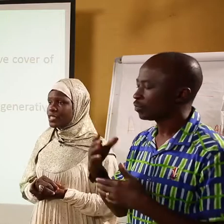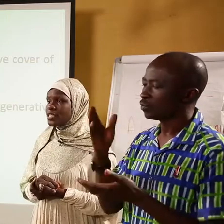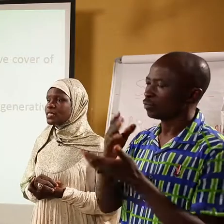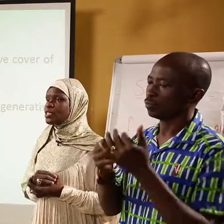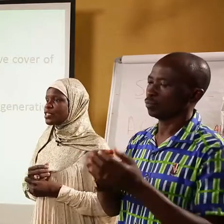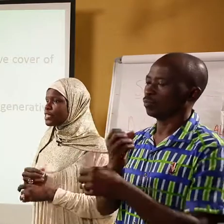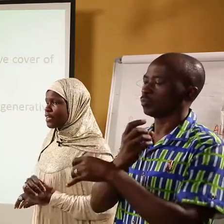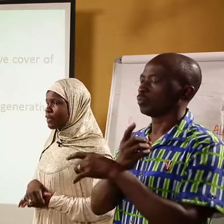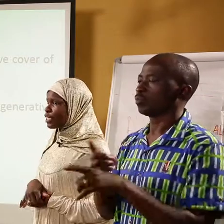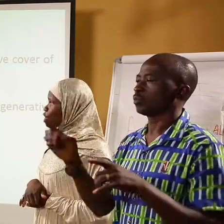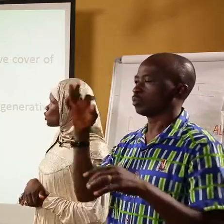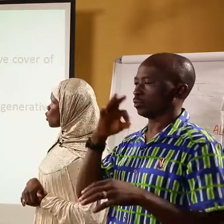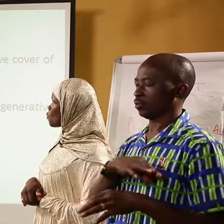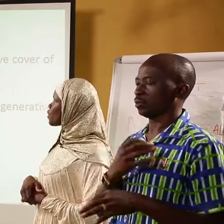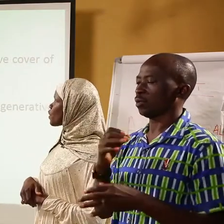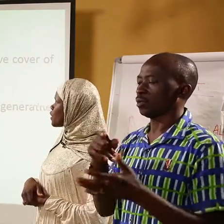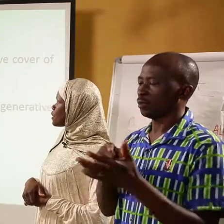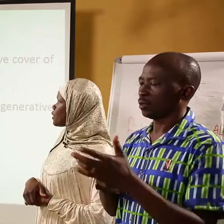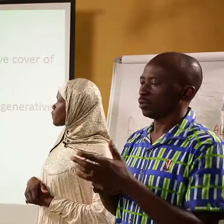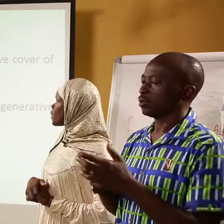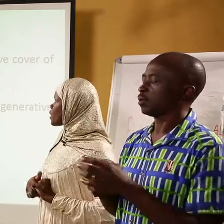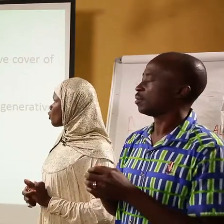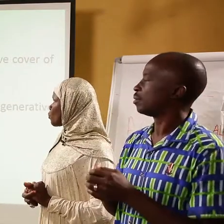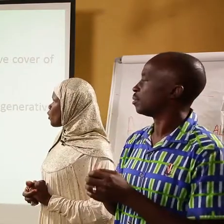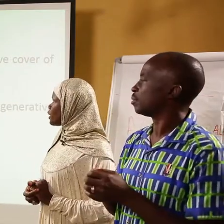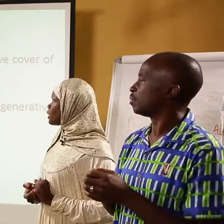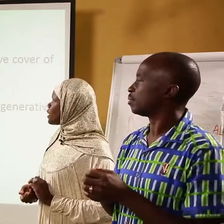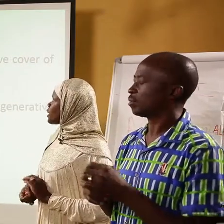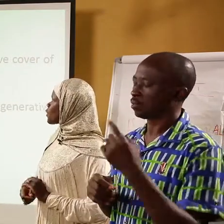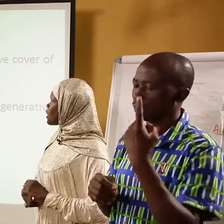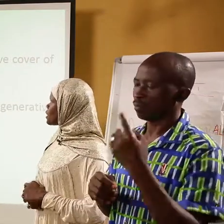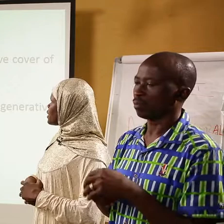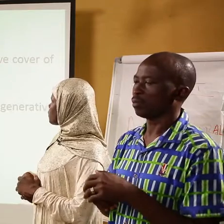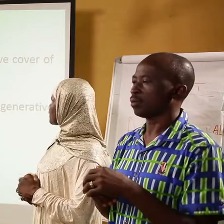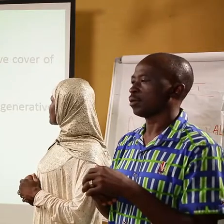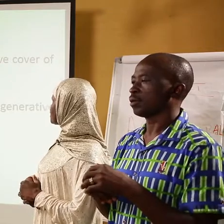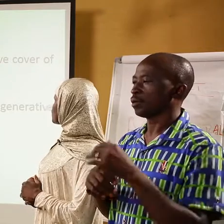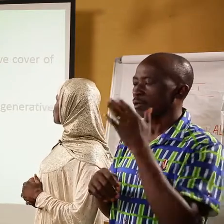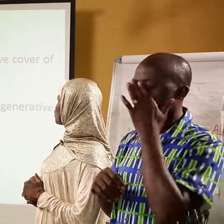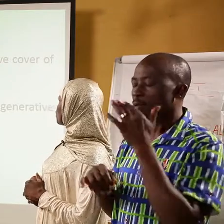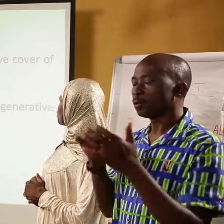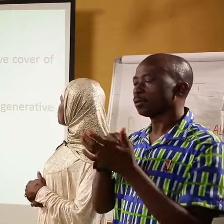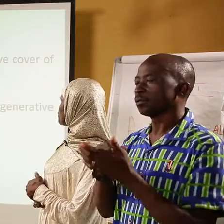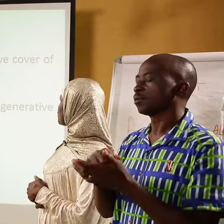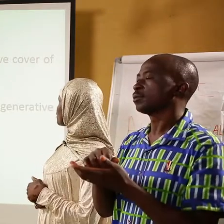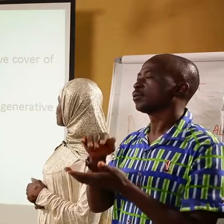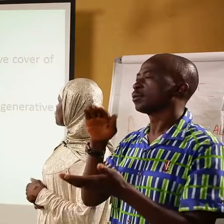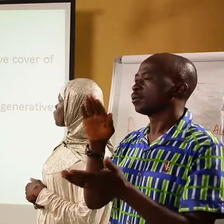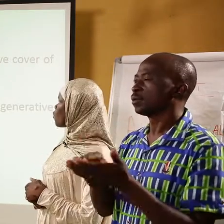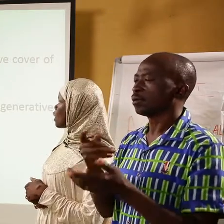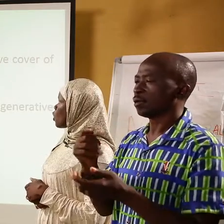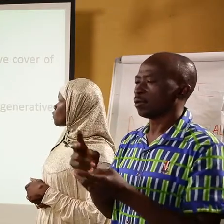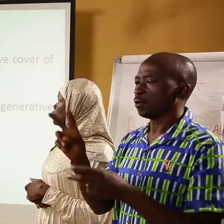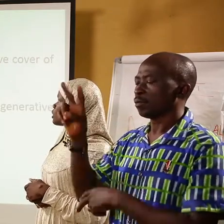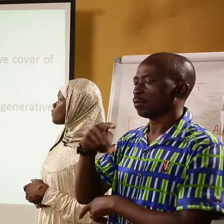Demerits, that is the disadvantages of grazing. Number 1, grazing depletes the